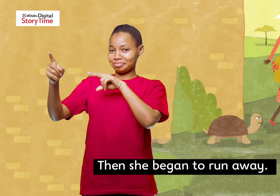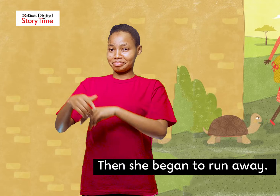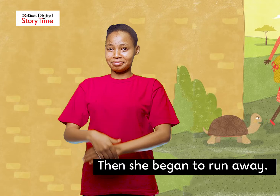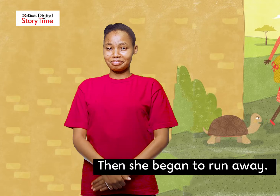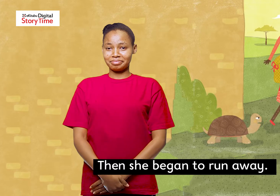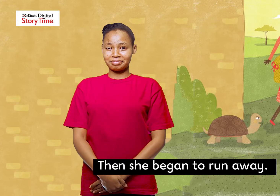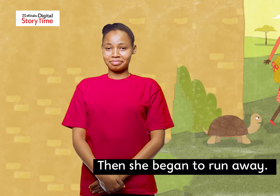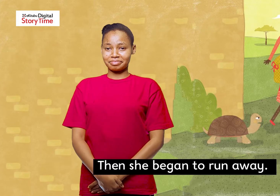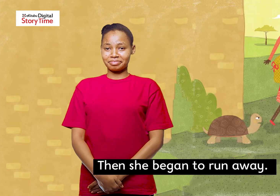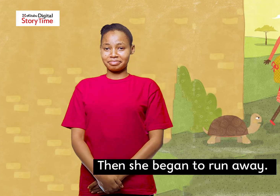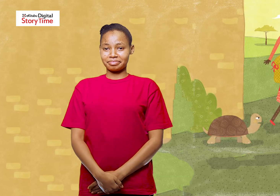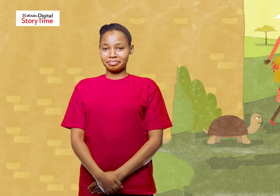away.